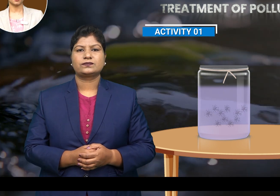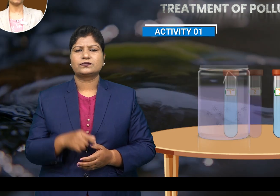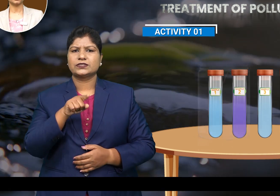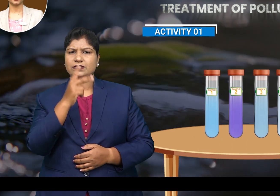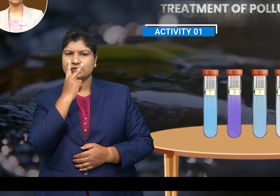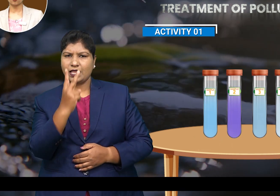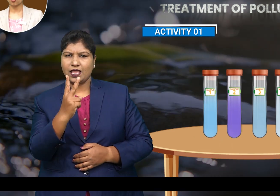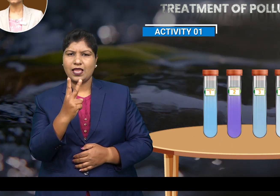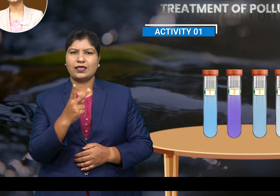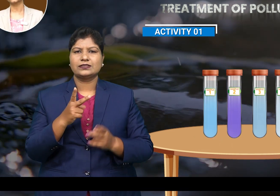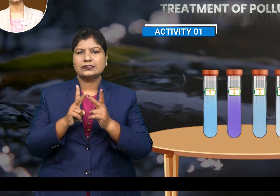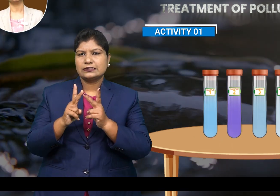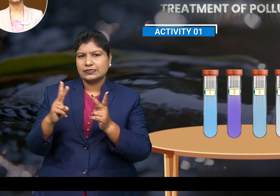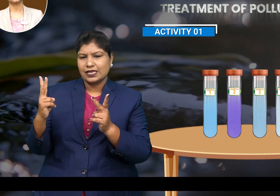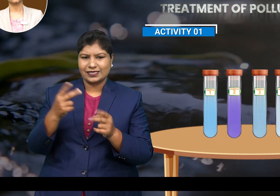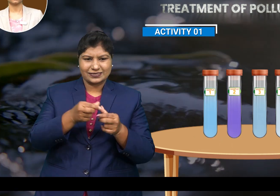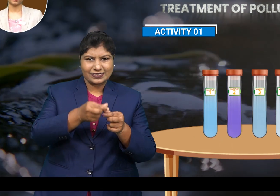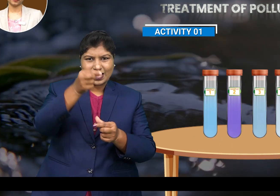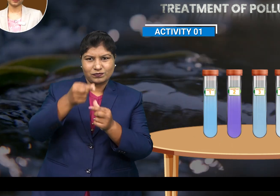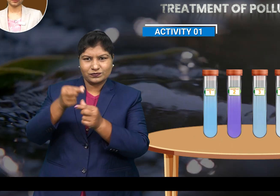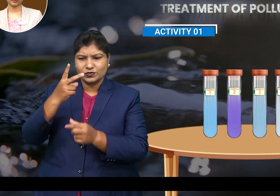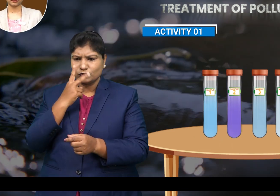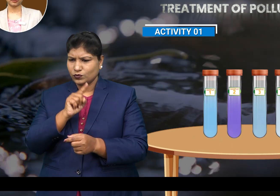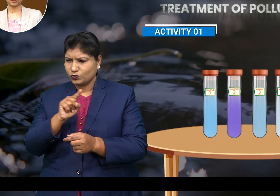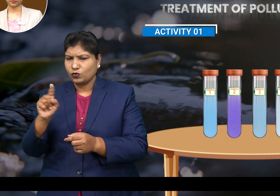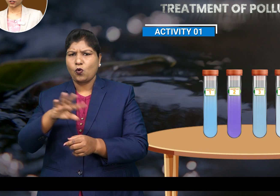Observe the samples in all the test tubes.